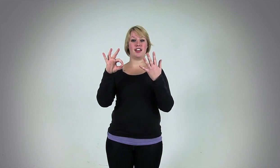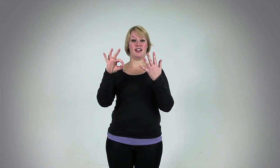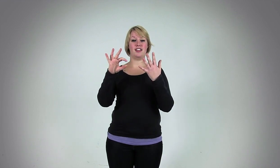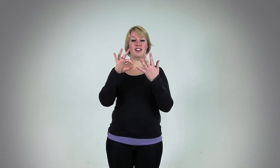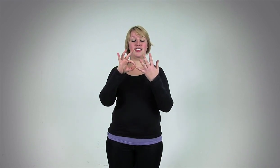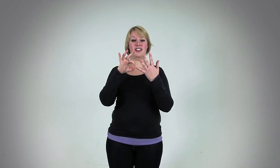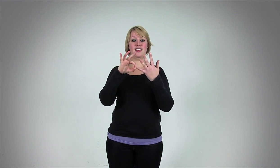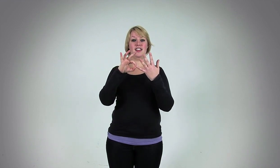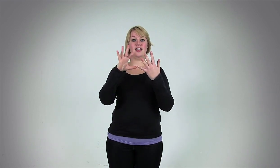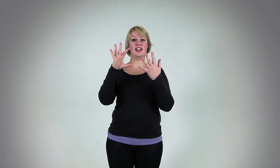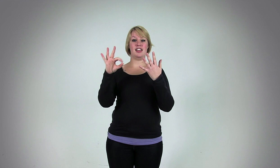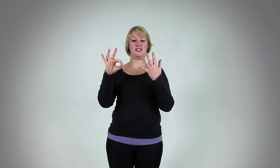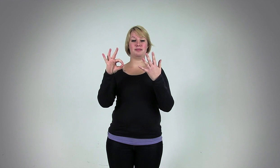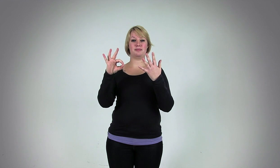go. Leaf.